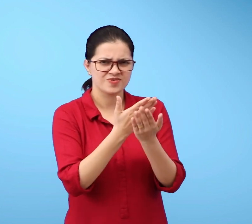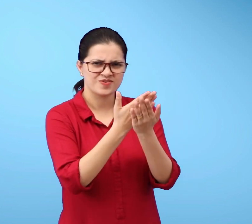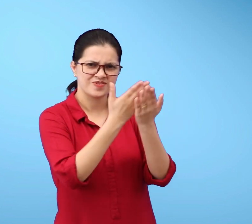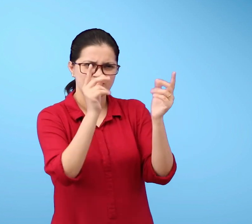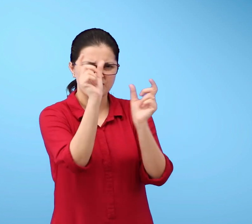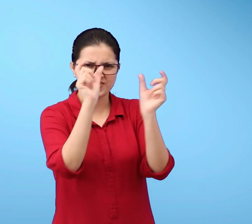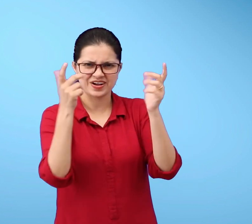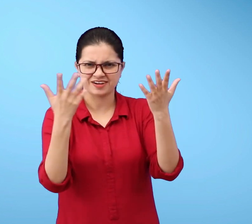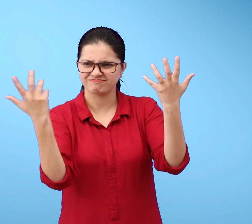respectively.